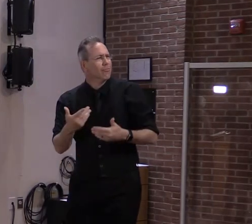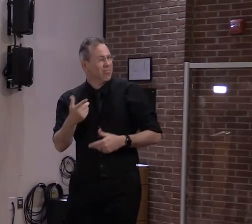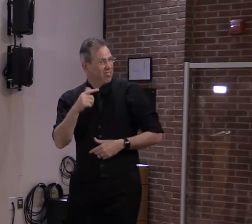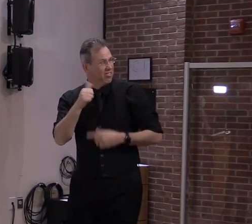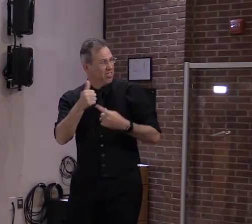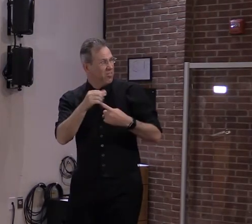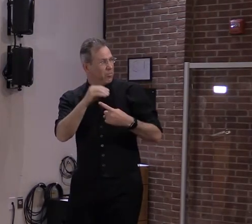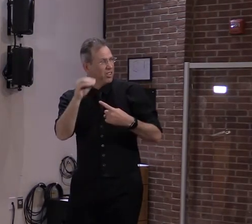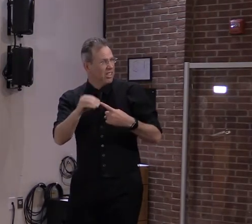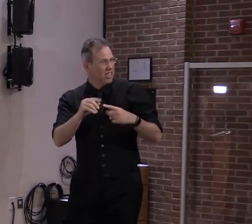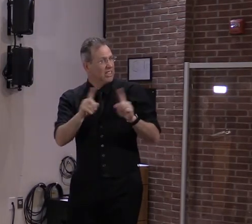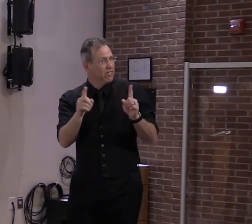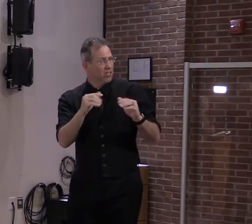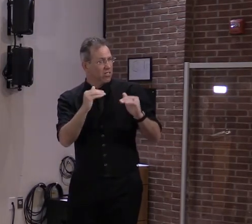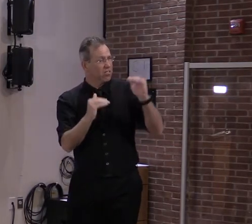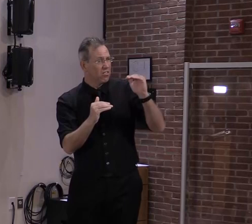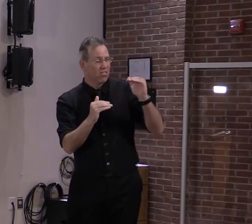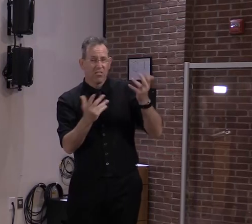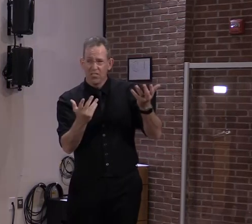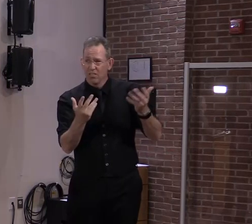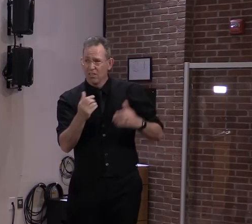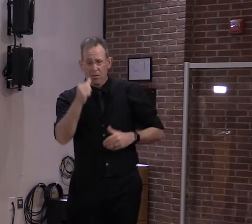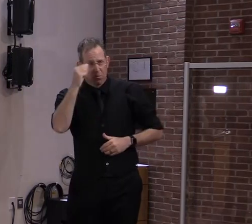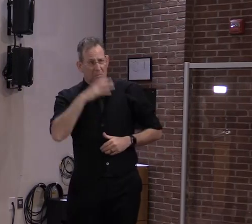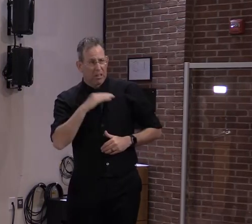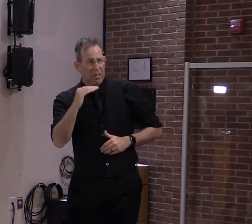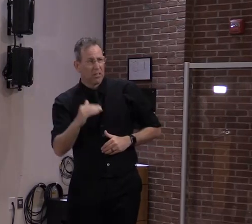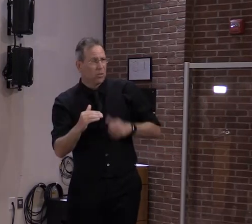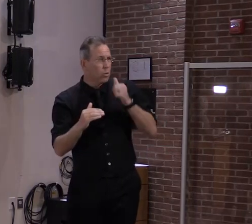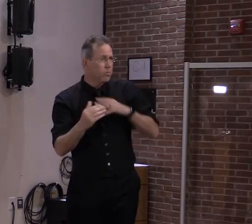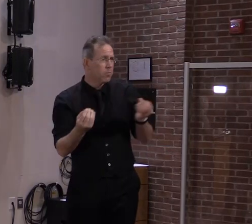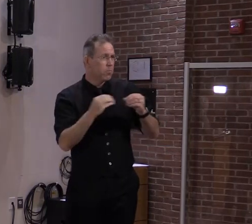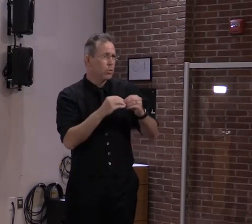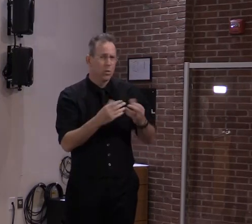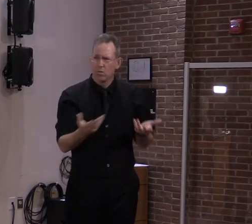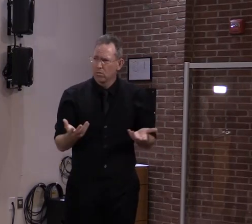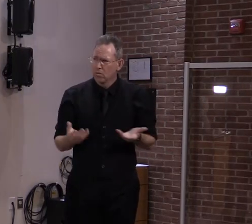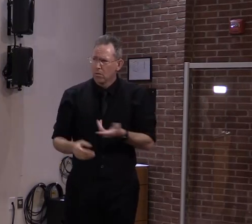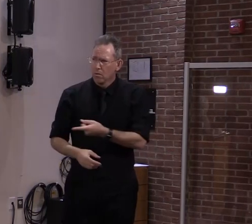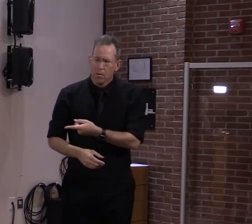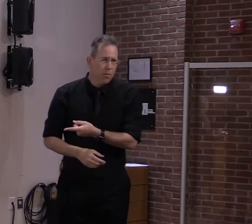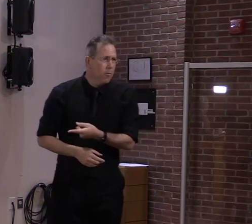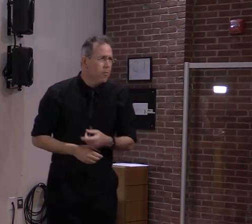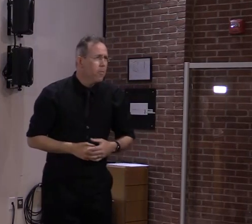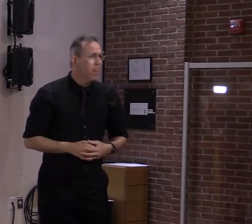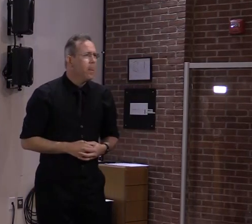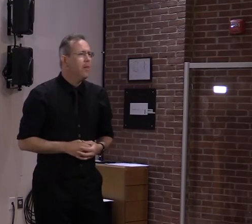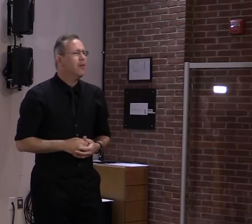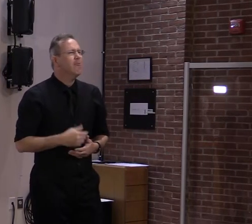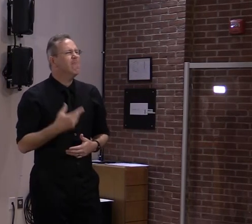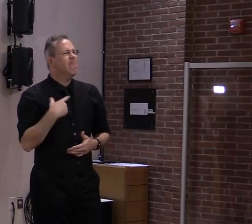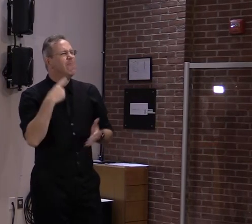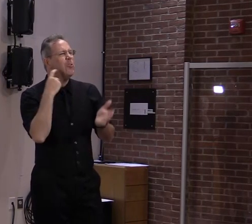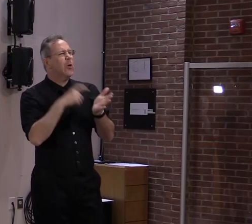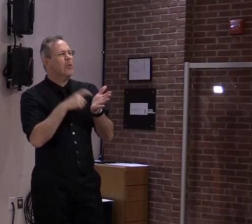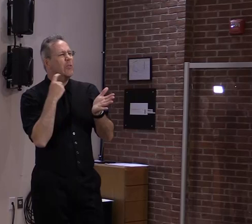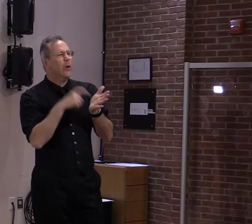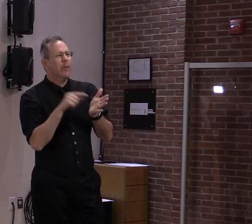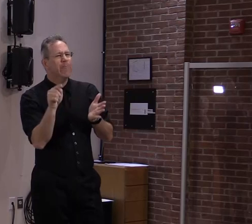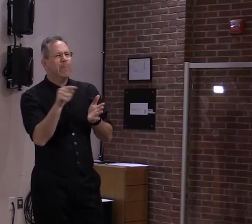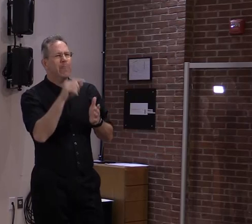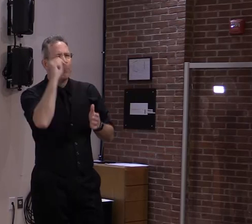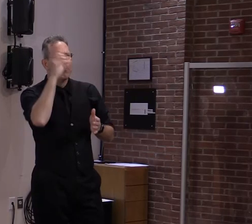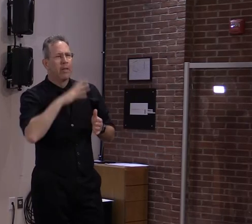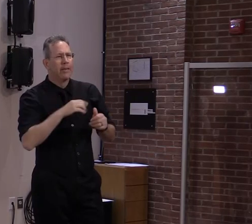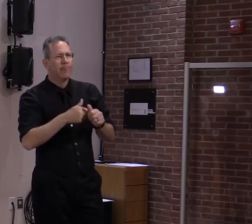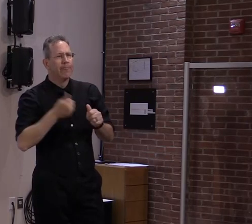anything about it. Well, we've noticed the difference in males, as we noticed the difference in age groups as